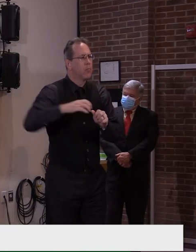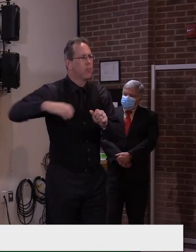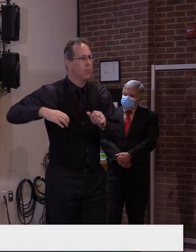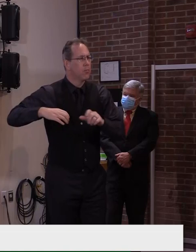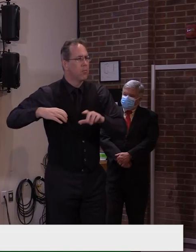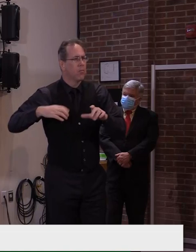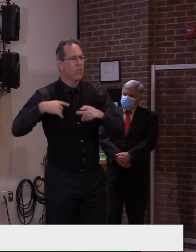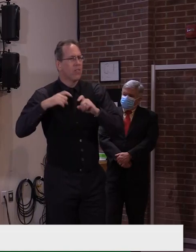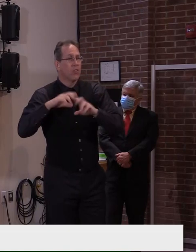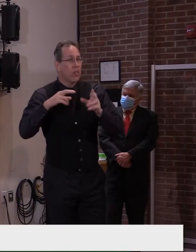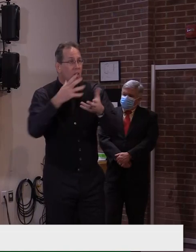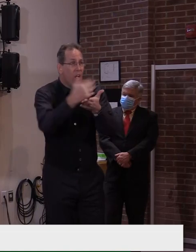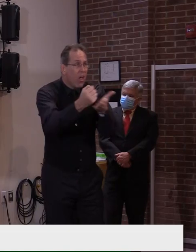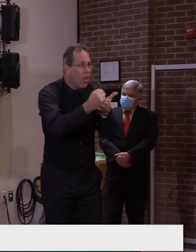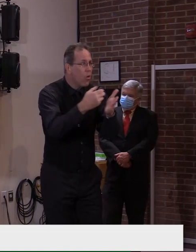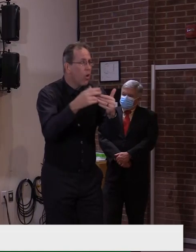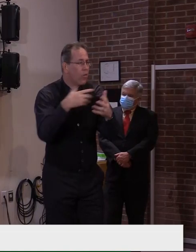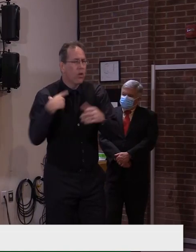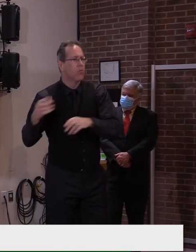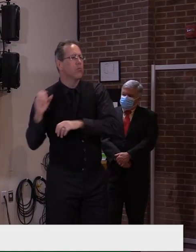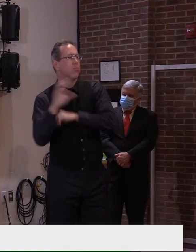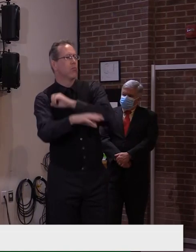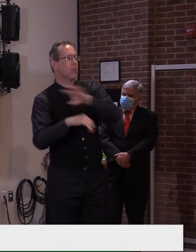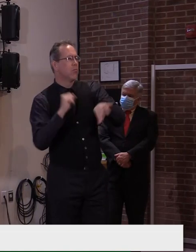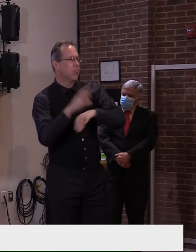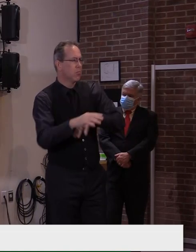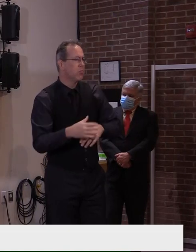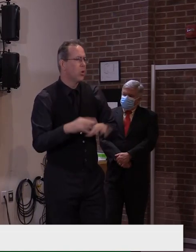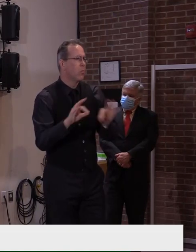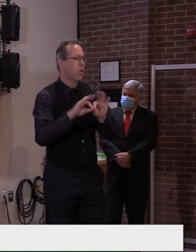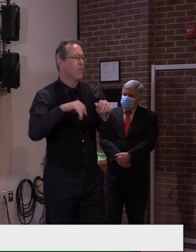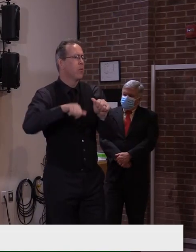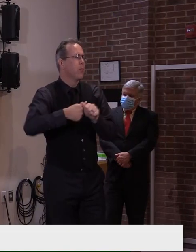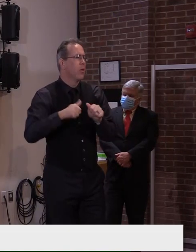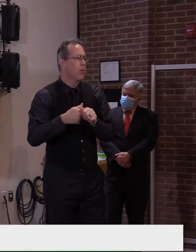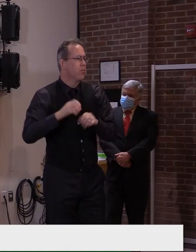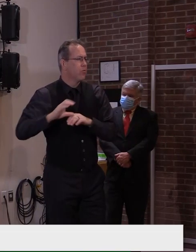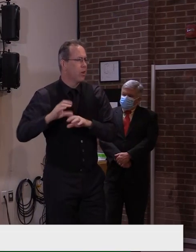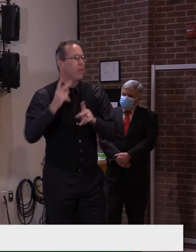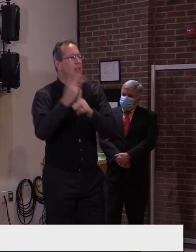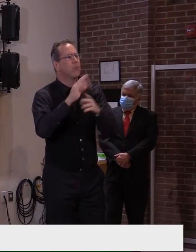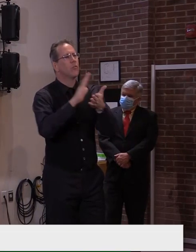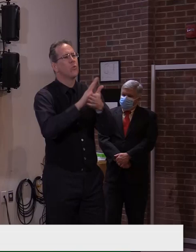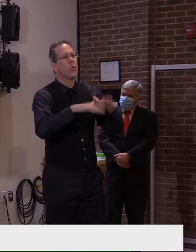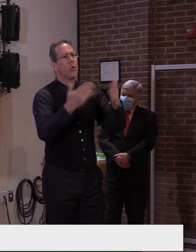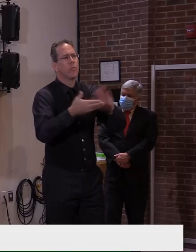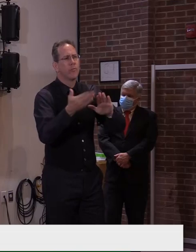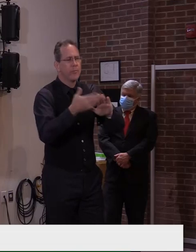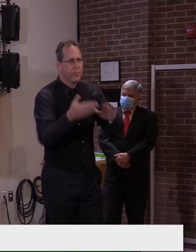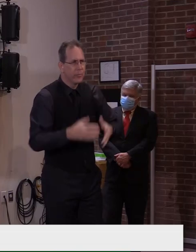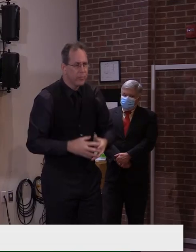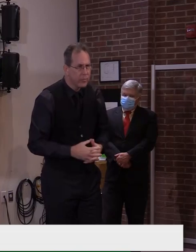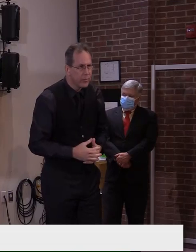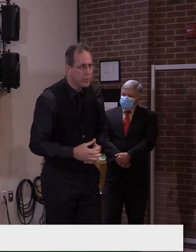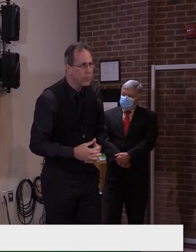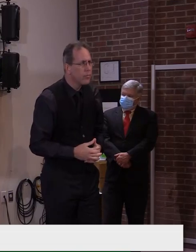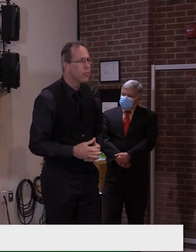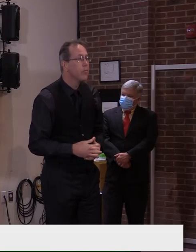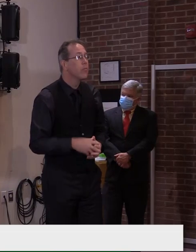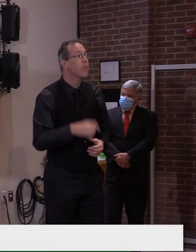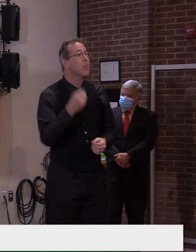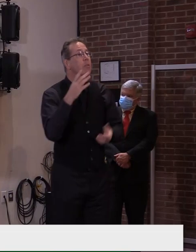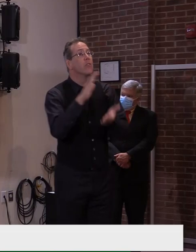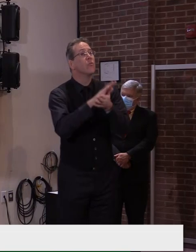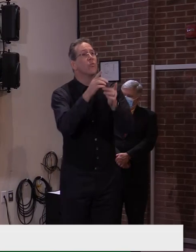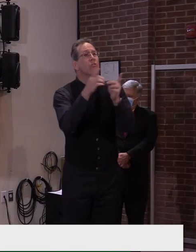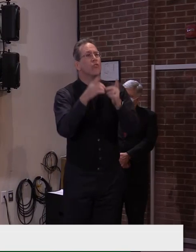been essential to keeping kids in school. It's been quite effective, and I think many districts have benefited from that.